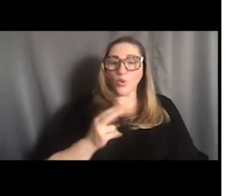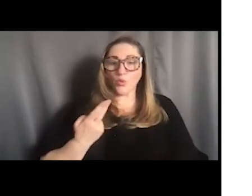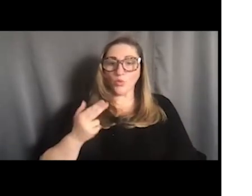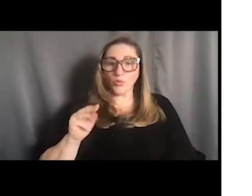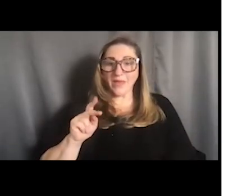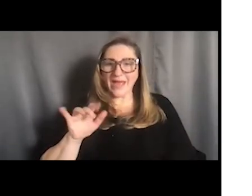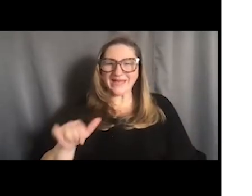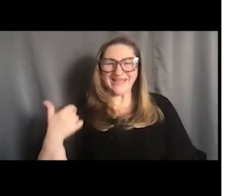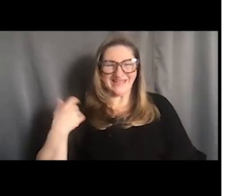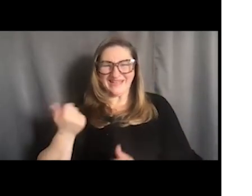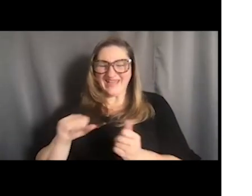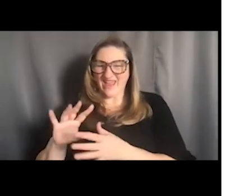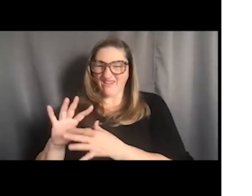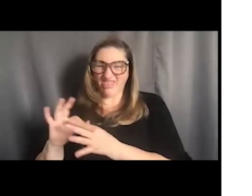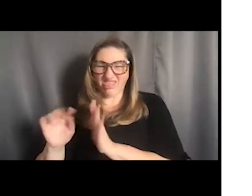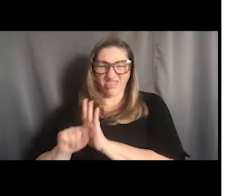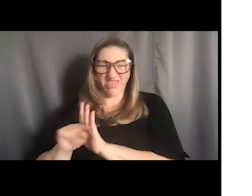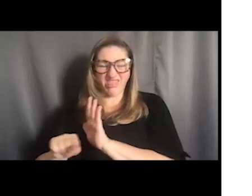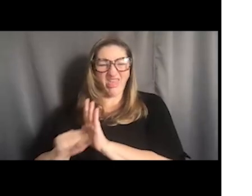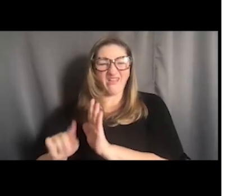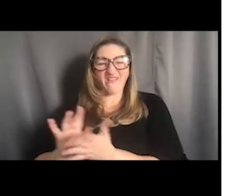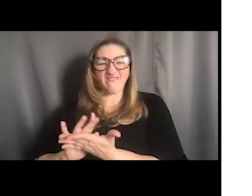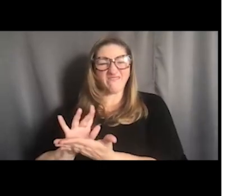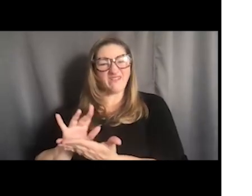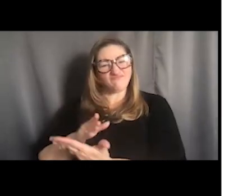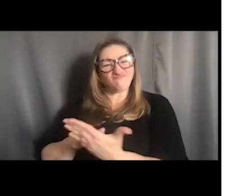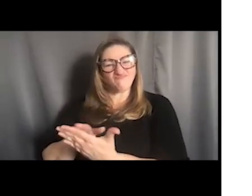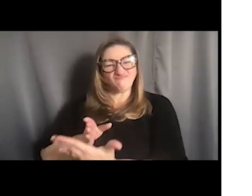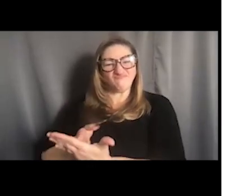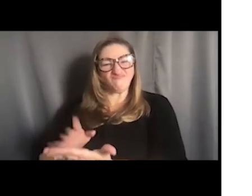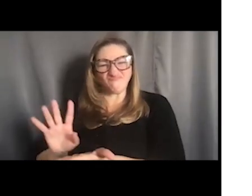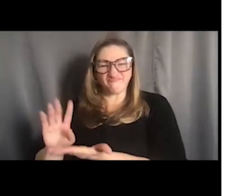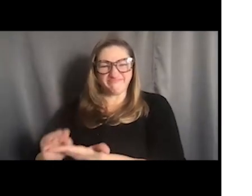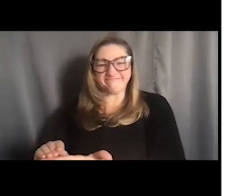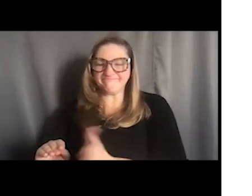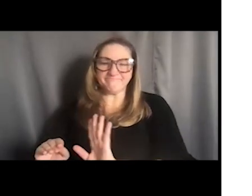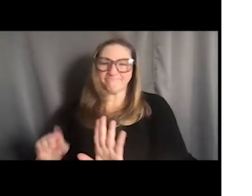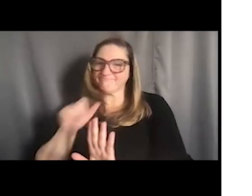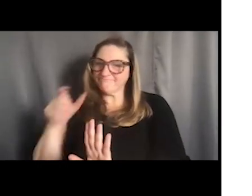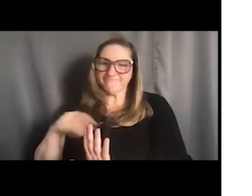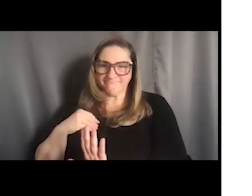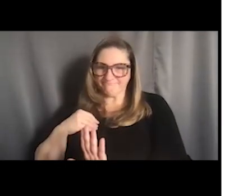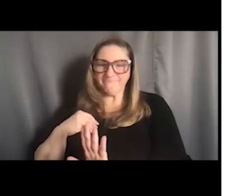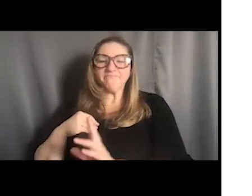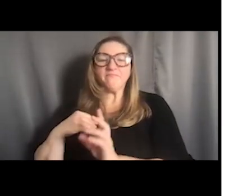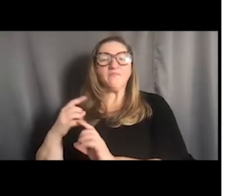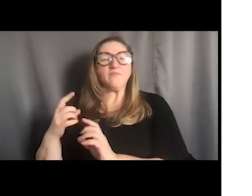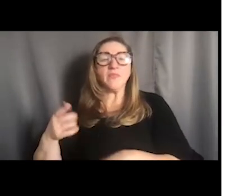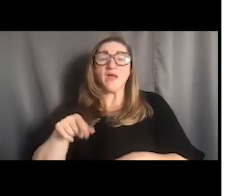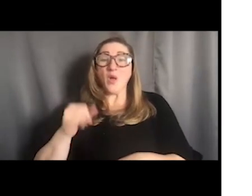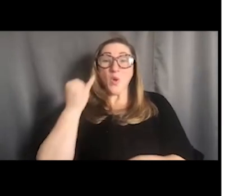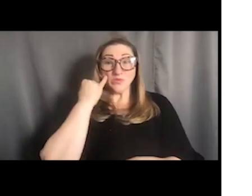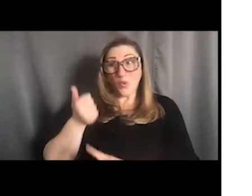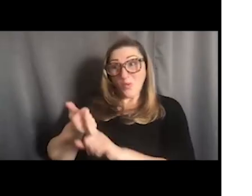tolerating speech that is disparaging, abusive, or violent. If anyone acts in violations of these guidelines, they will either be asked to course